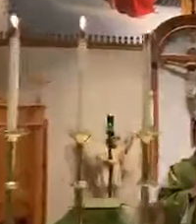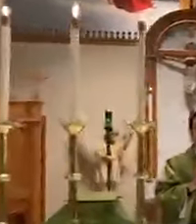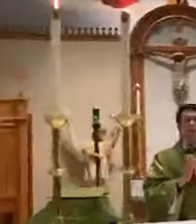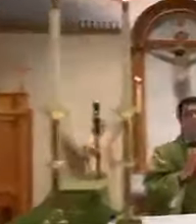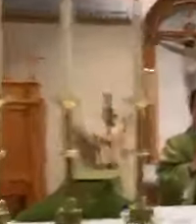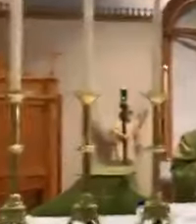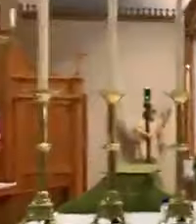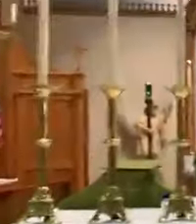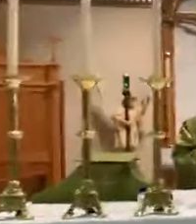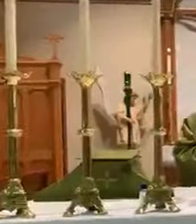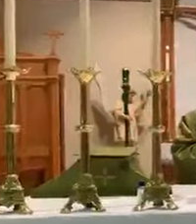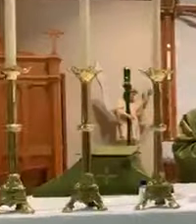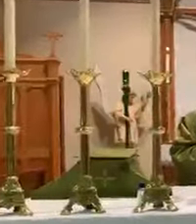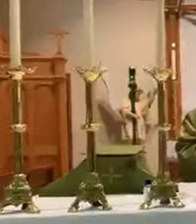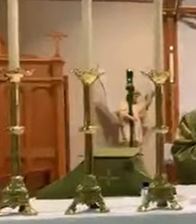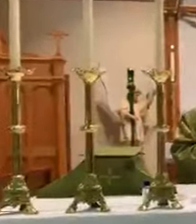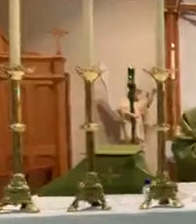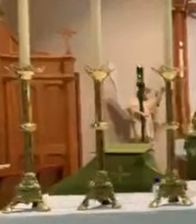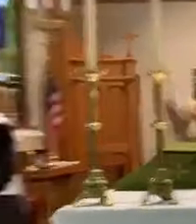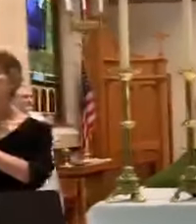Let us profess our faith.